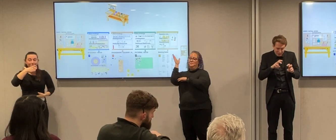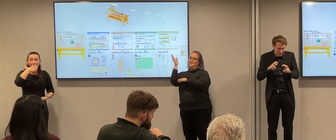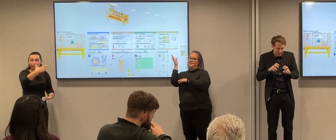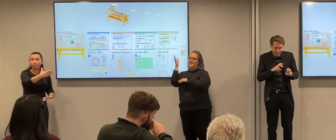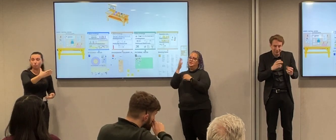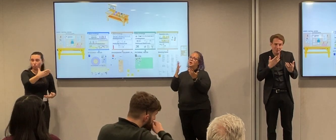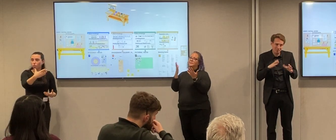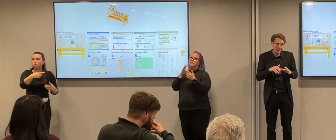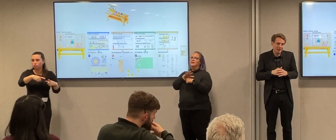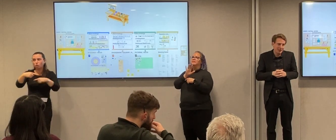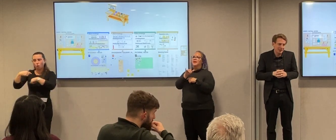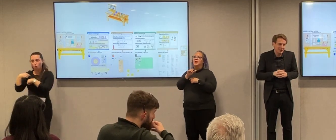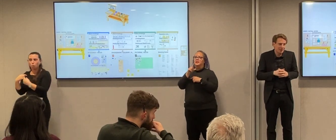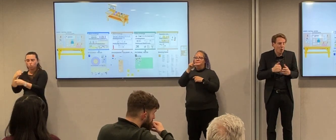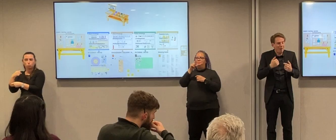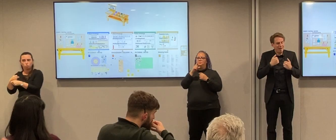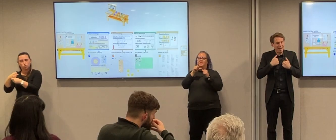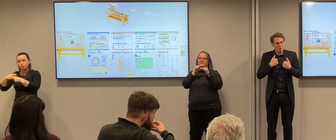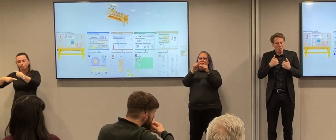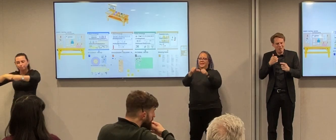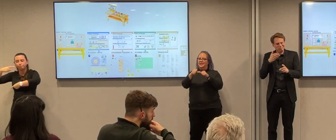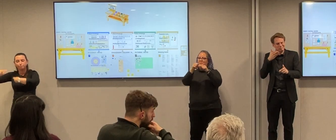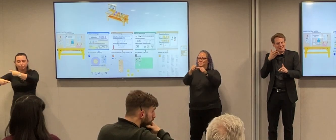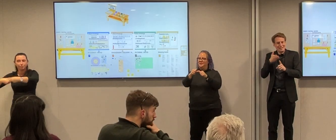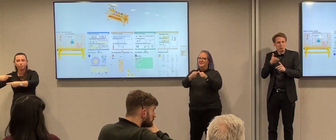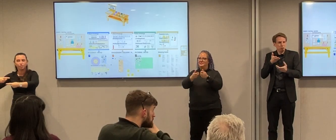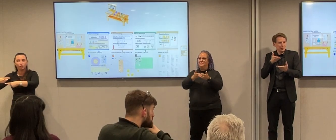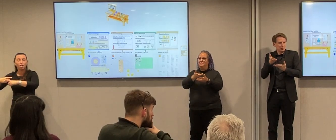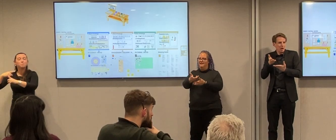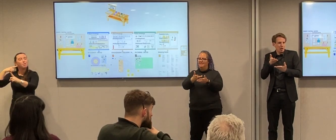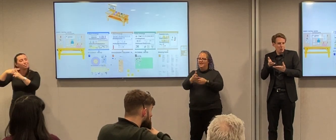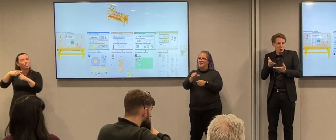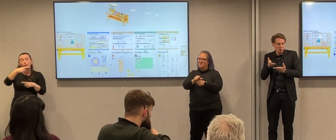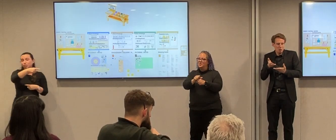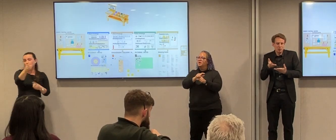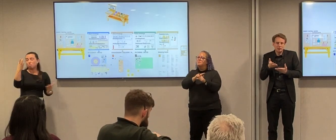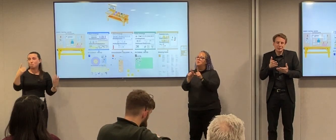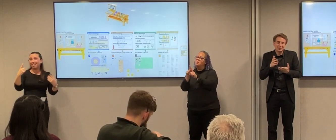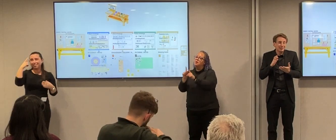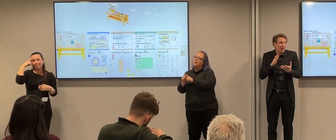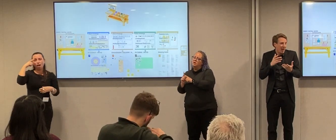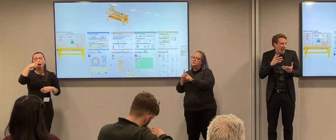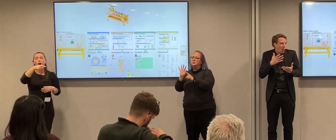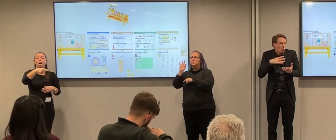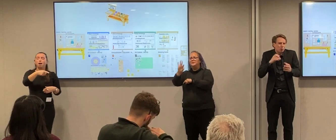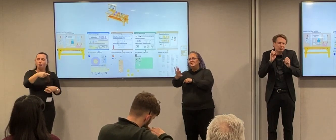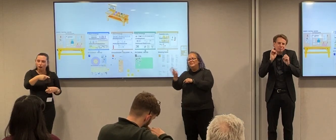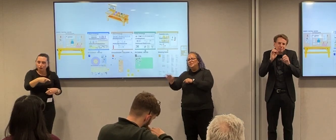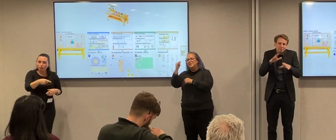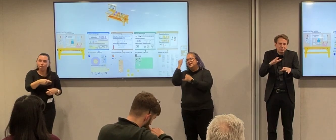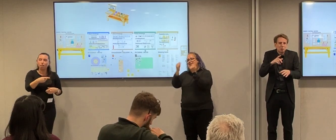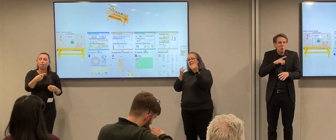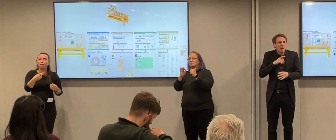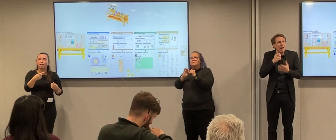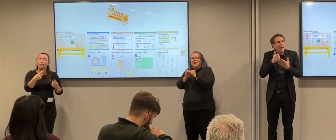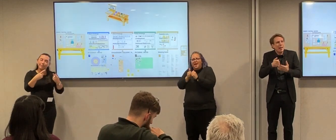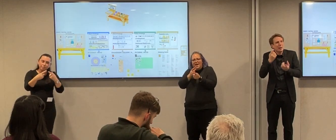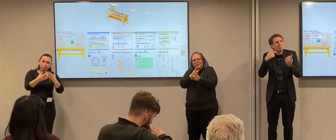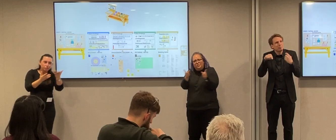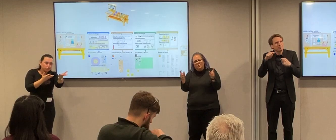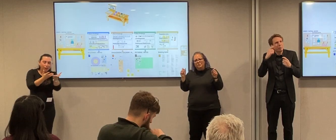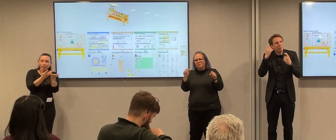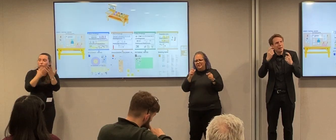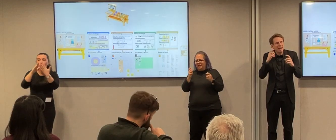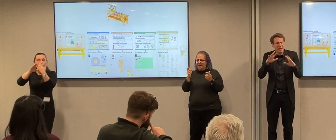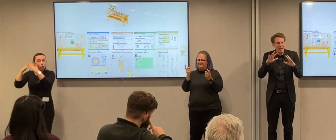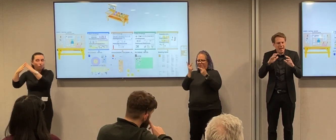deliberative dialogue work, is to give you some ideas that hopefully get you thinking about how you can do some of these interactions with the